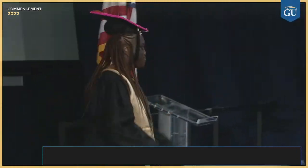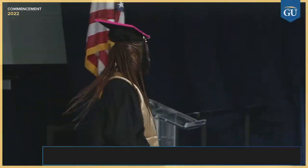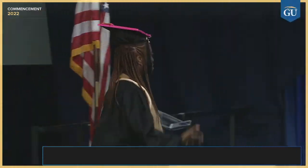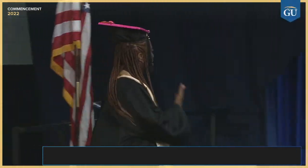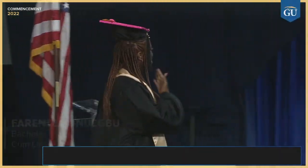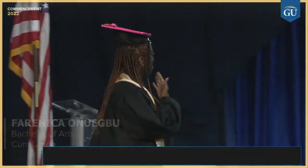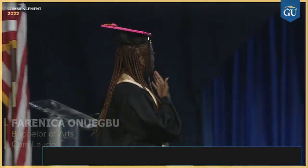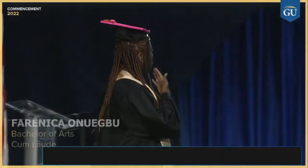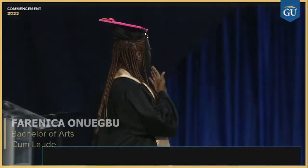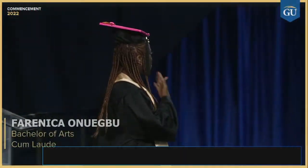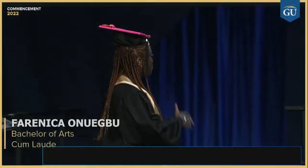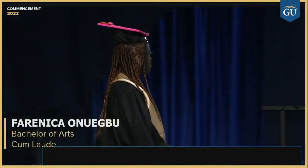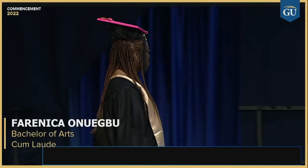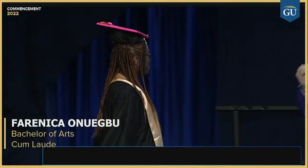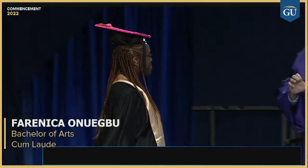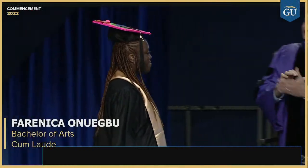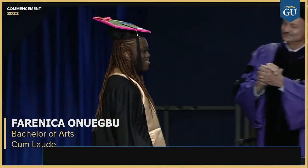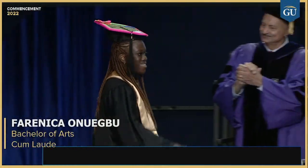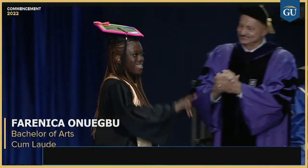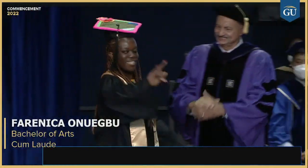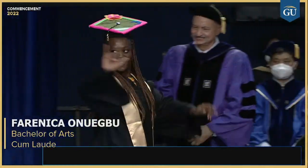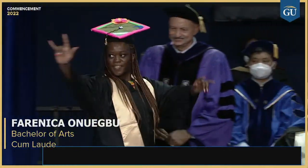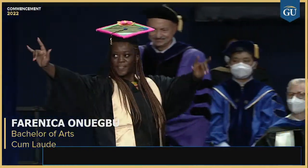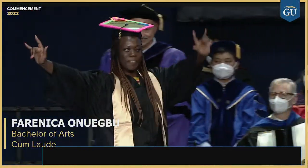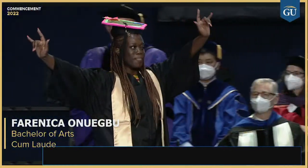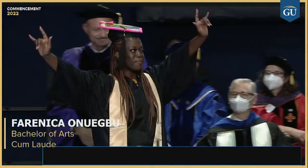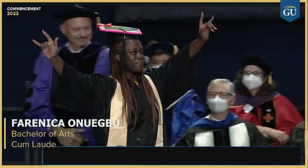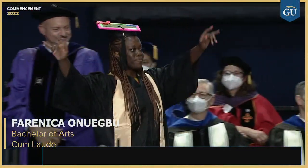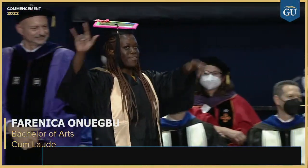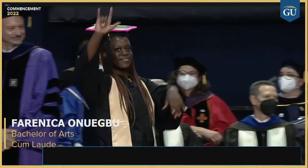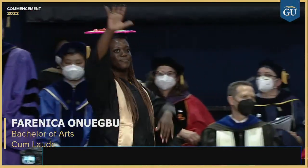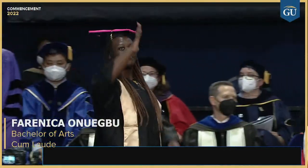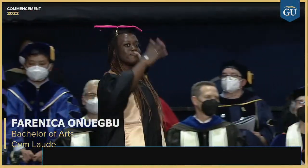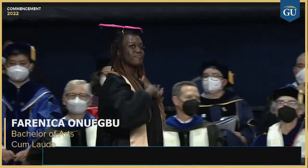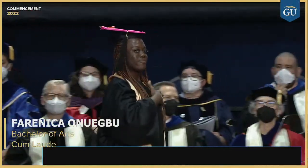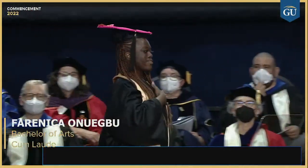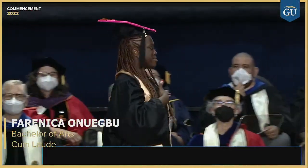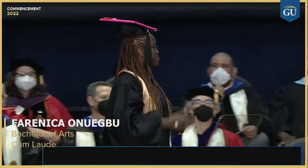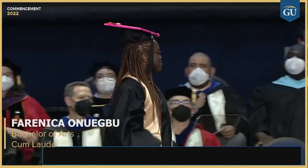Ferenica Onogubu, Bachelor of Science, cum laude.